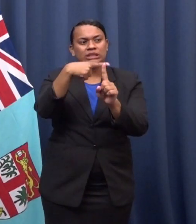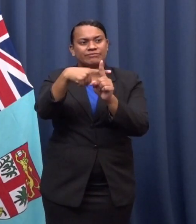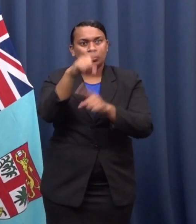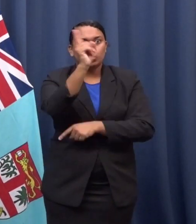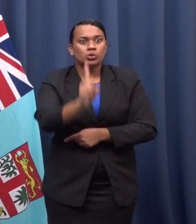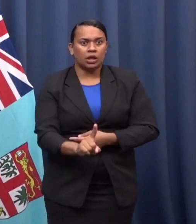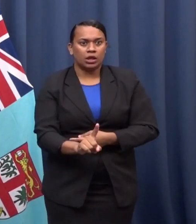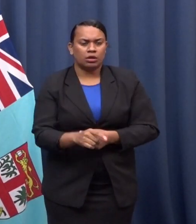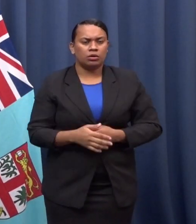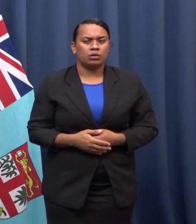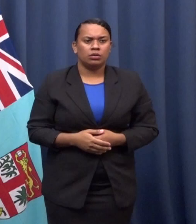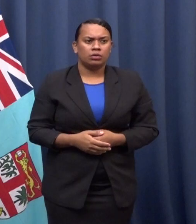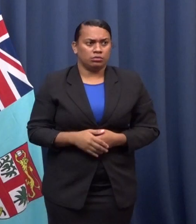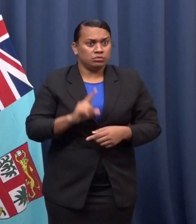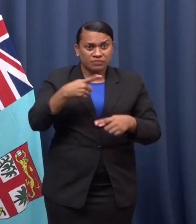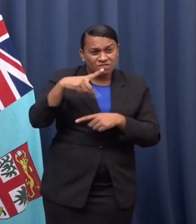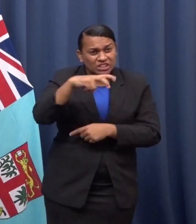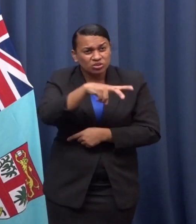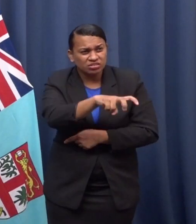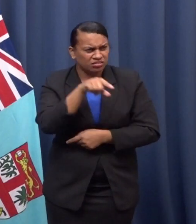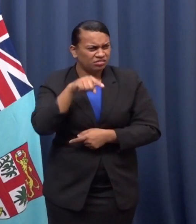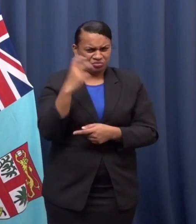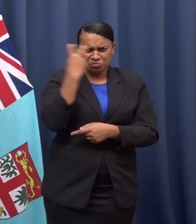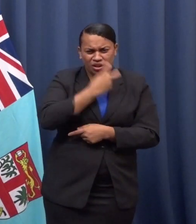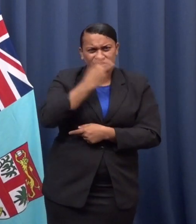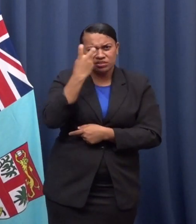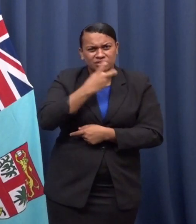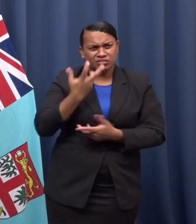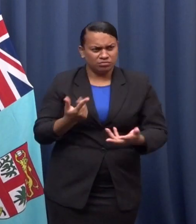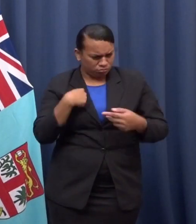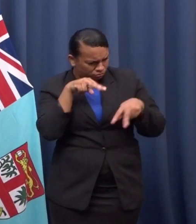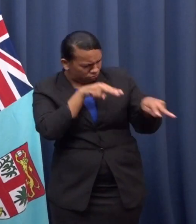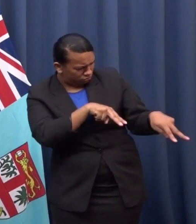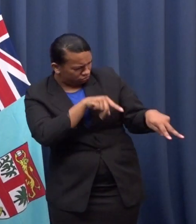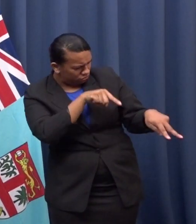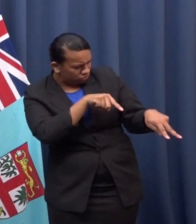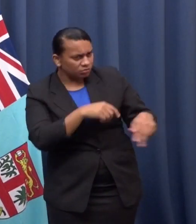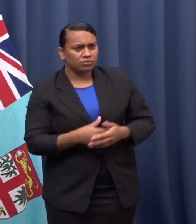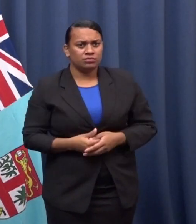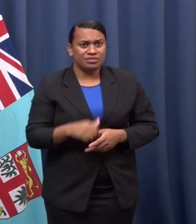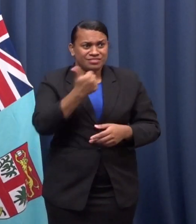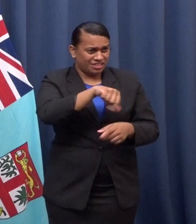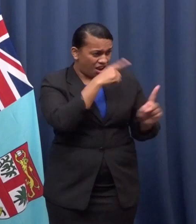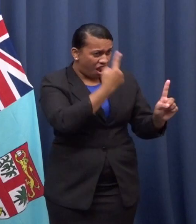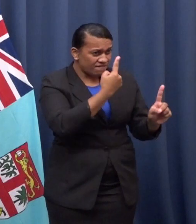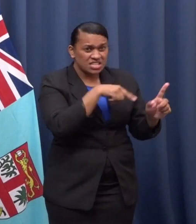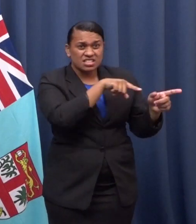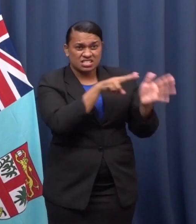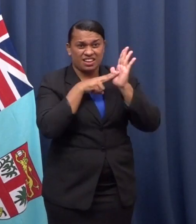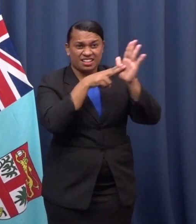the family very closely. Out of the 11 that are currently isolated at Nandi Hospital, we've tested